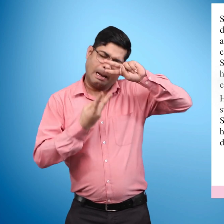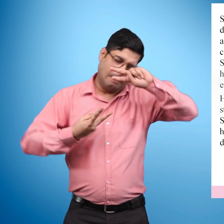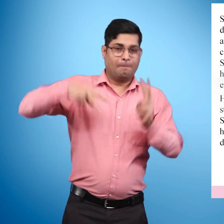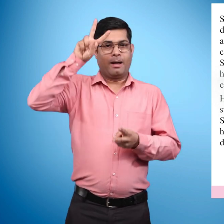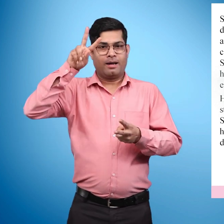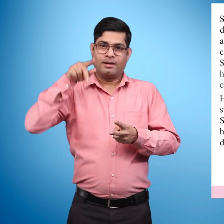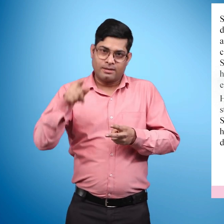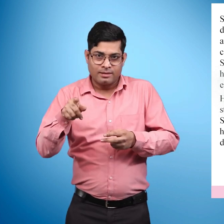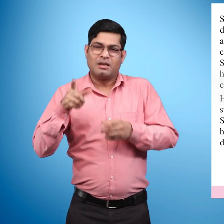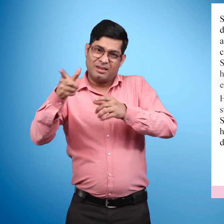he struck the bolster